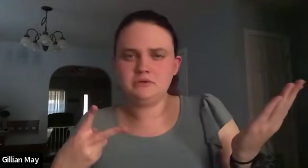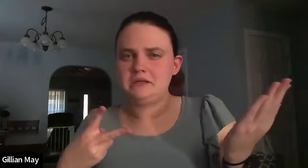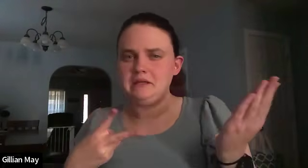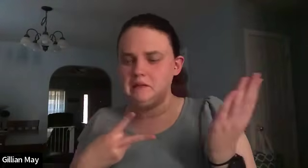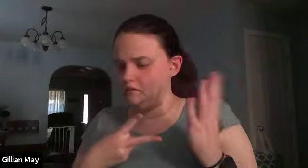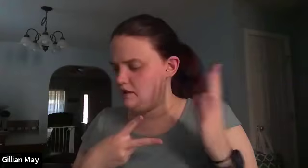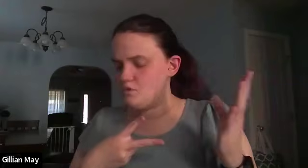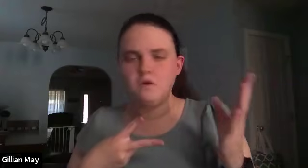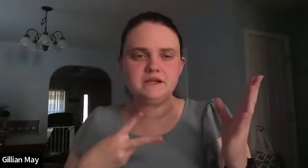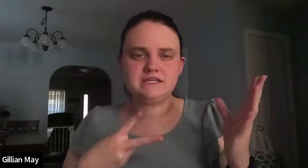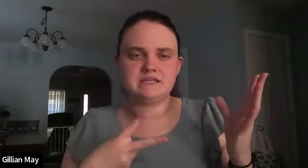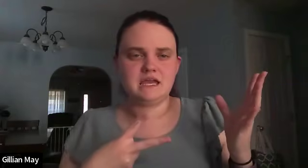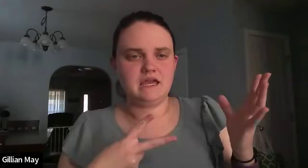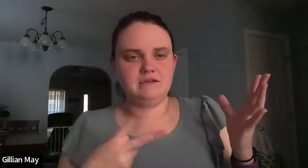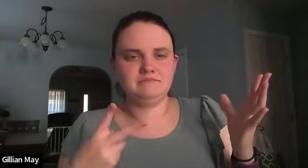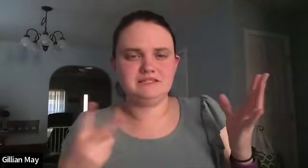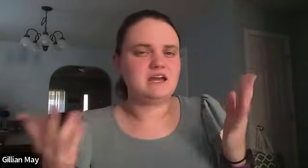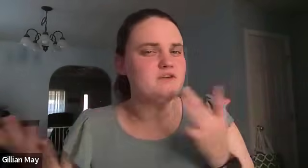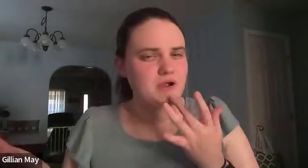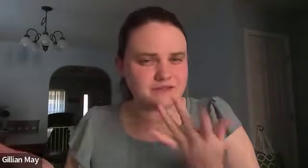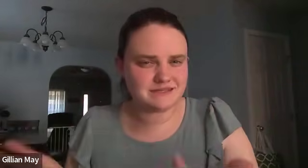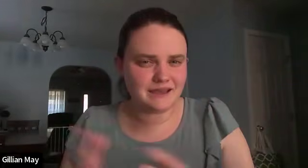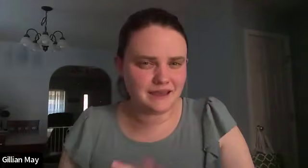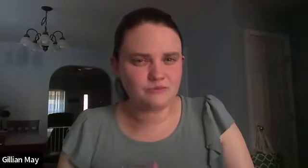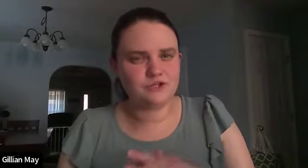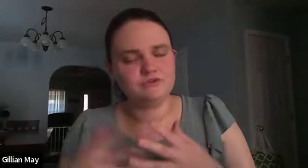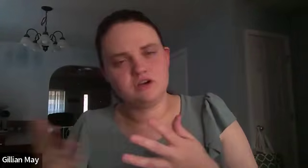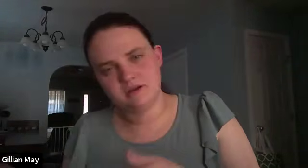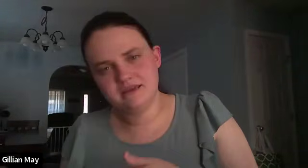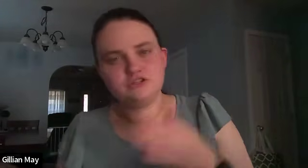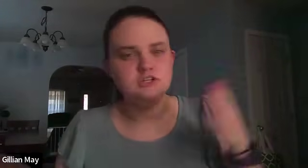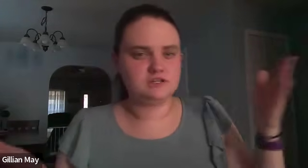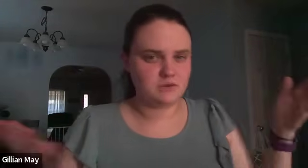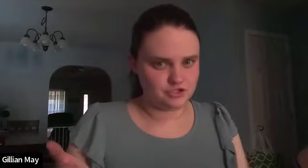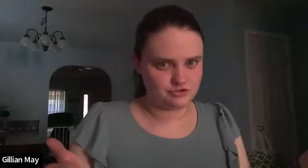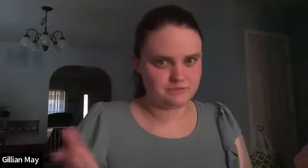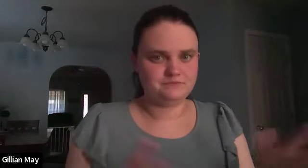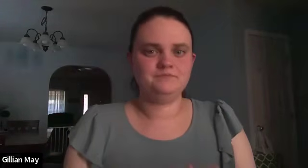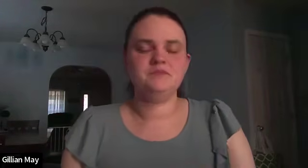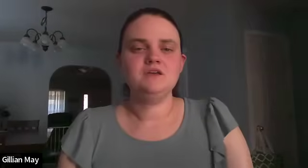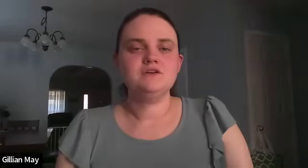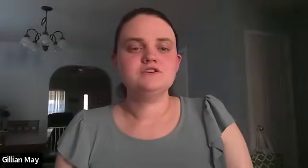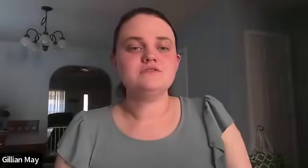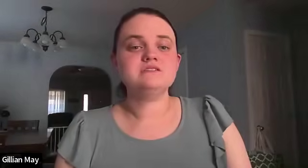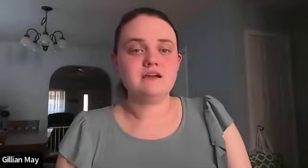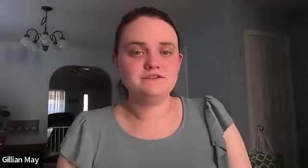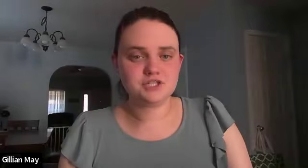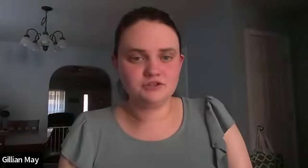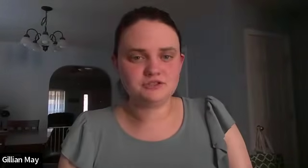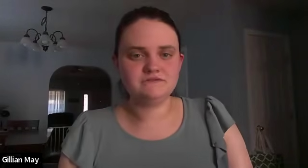you. Neither one it's kind of a preference thing again. Do you talk about kids or do you talk about children? So the sign for children,